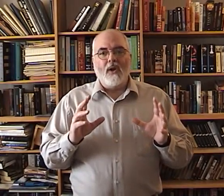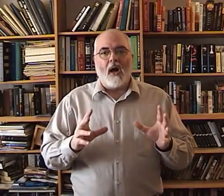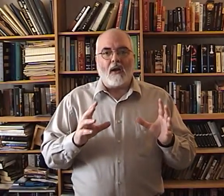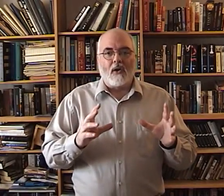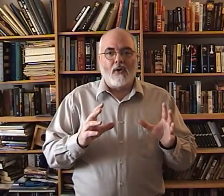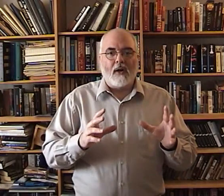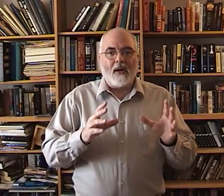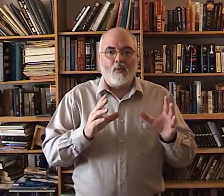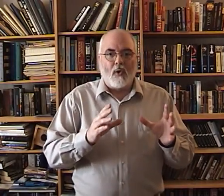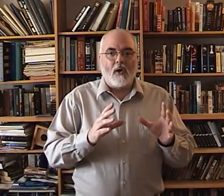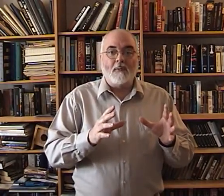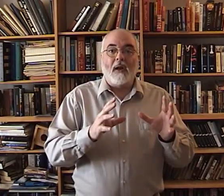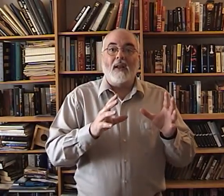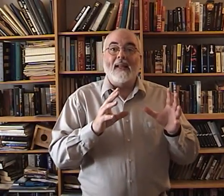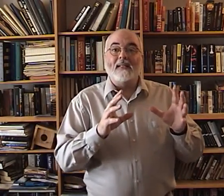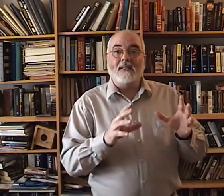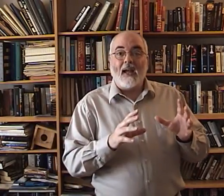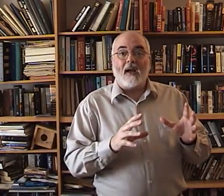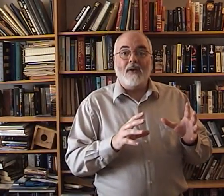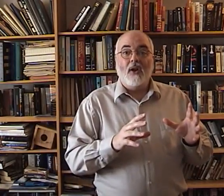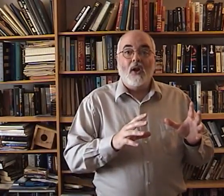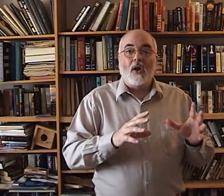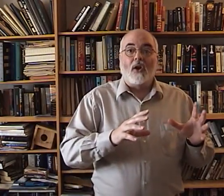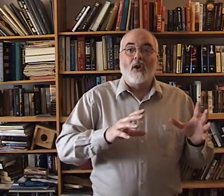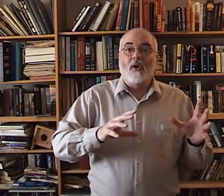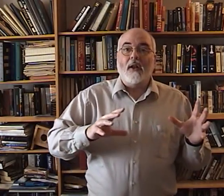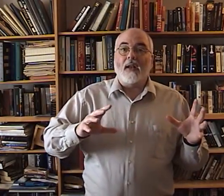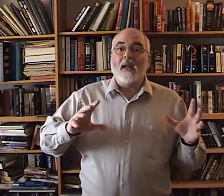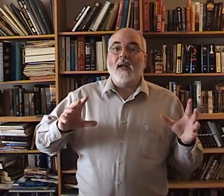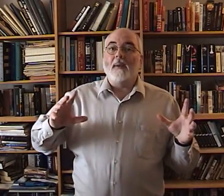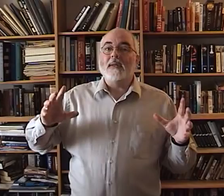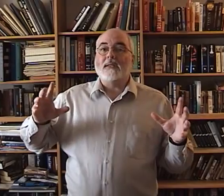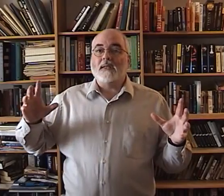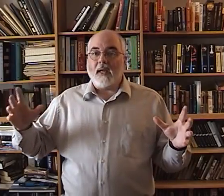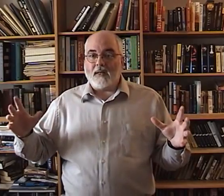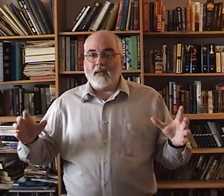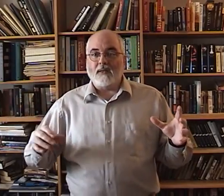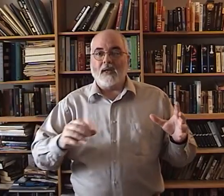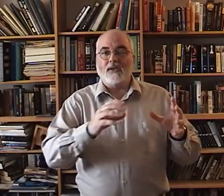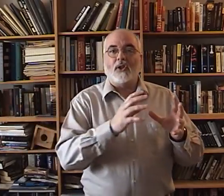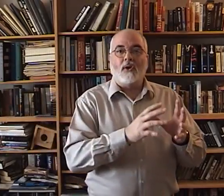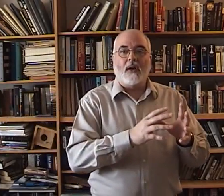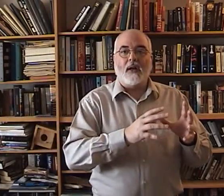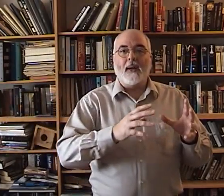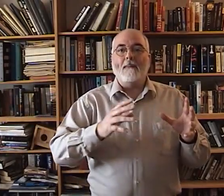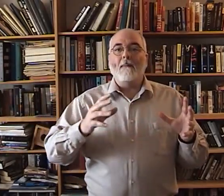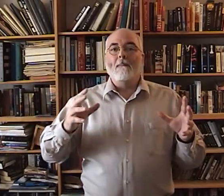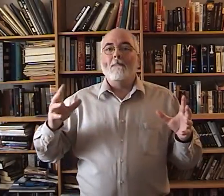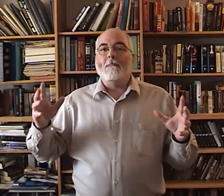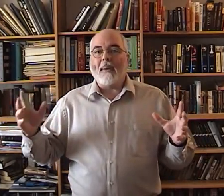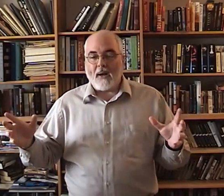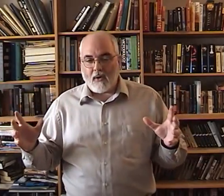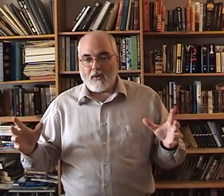not learn it in words, but instead learn it in sentences, learn it in